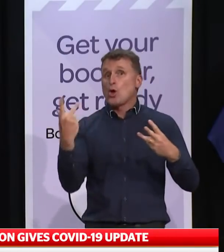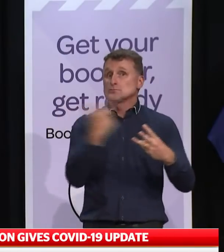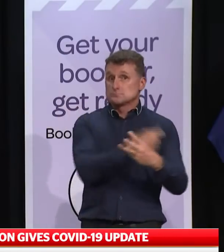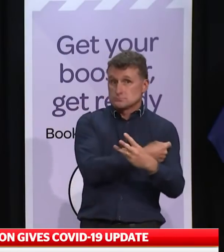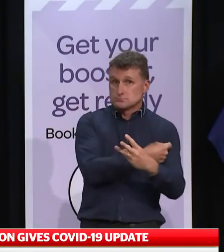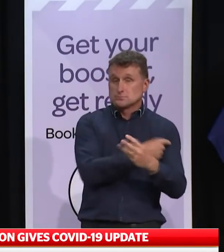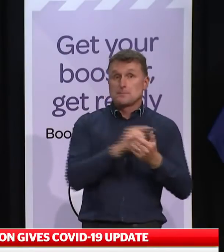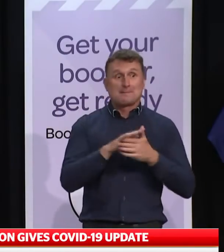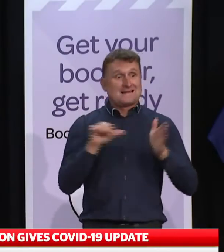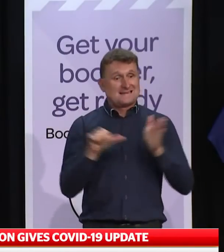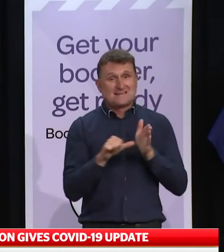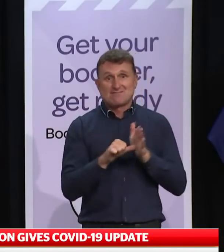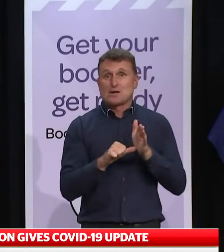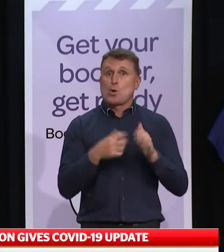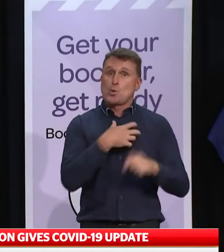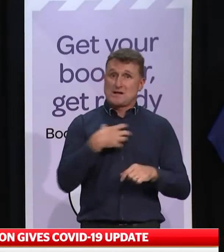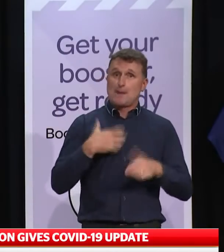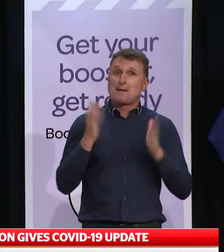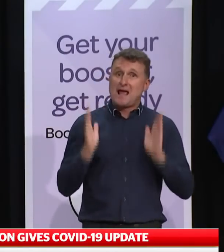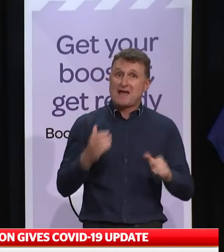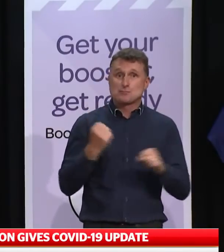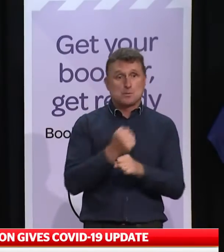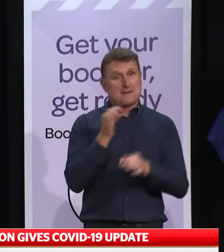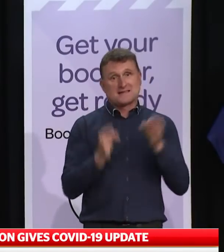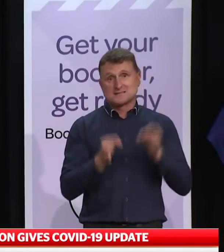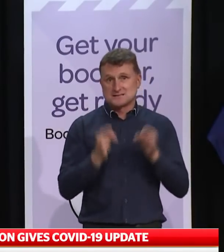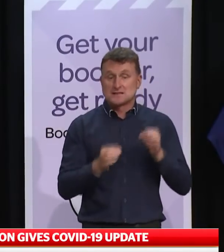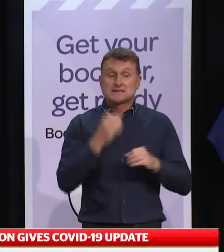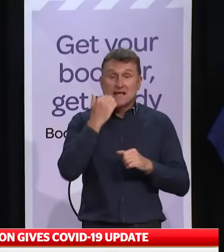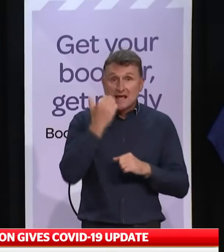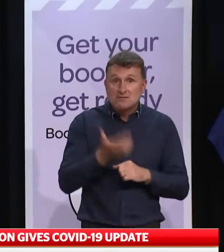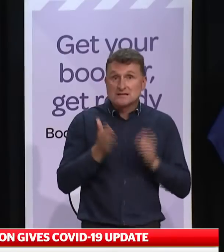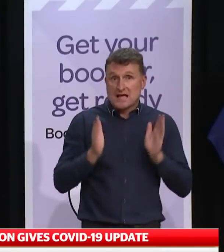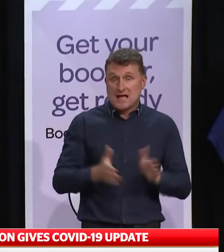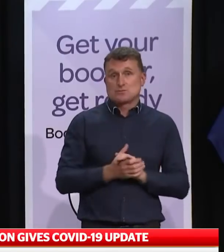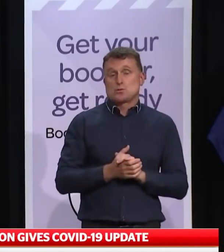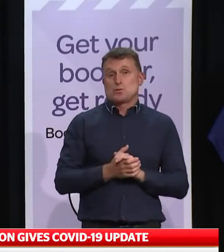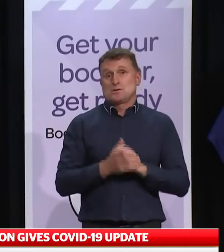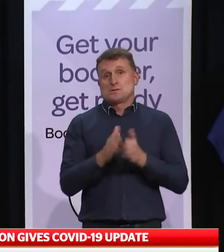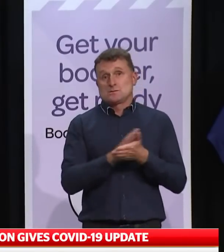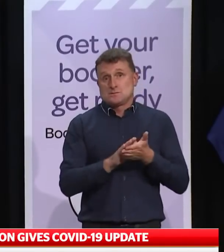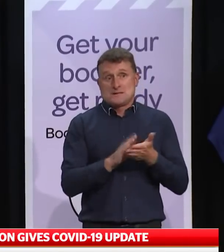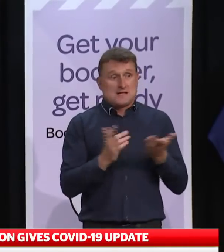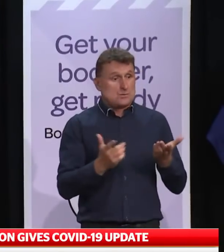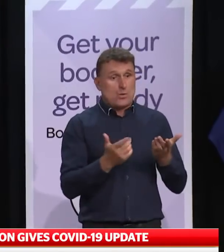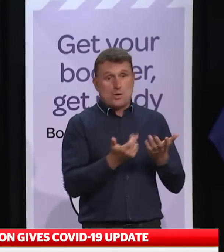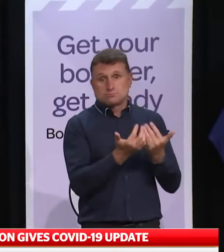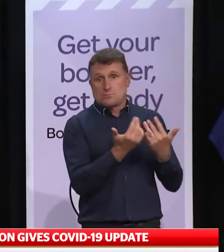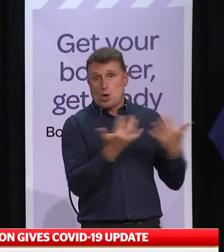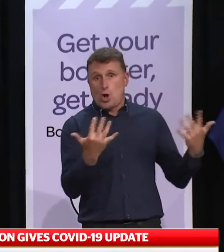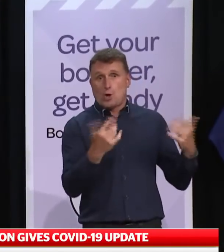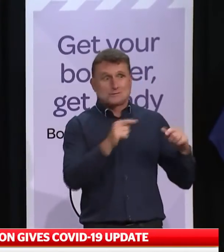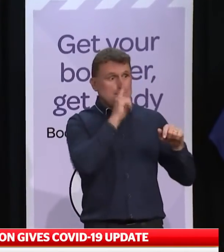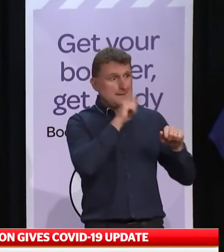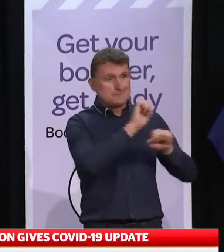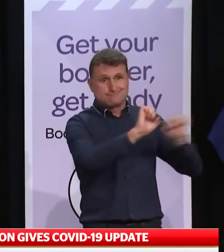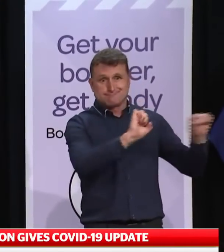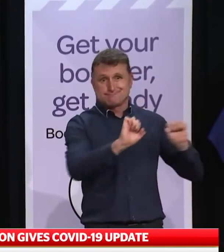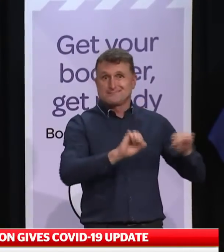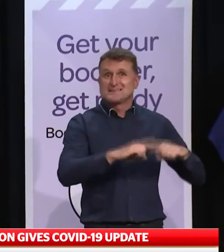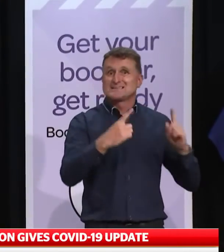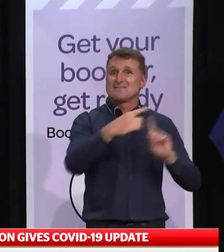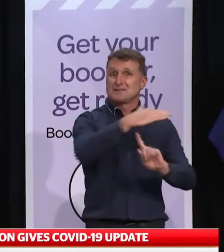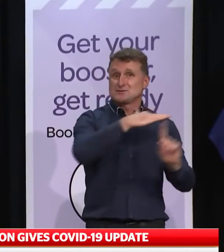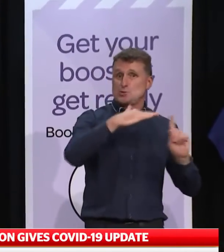difficult decisions have to be made on a daily basis, and these cut across huge number of circumstances. Because we